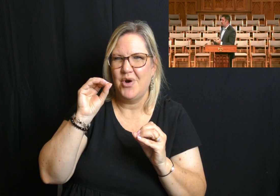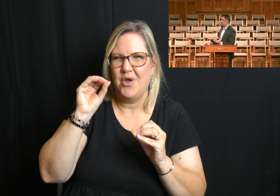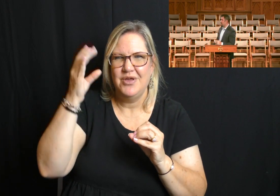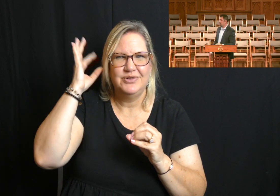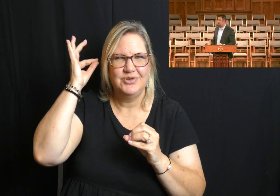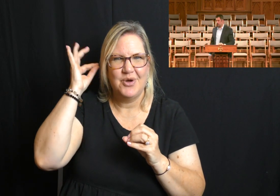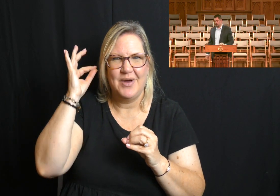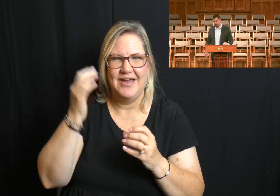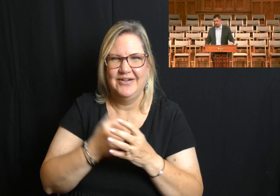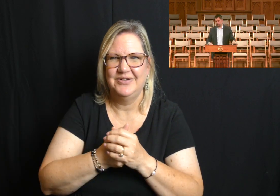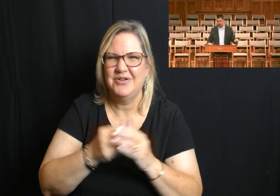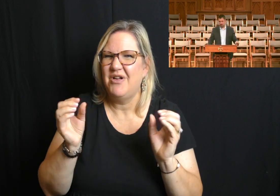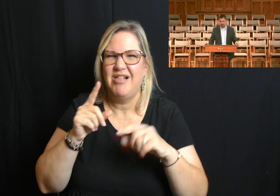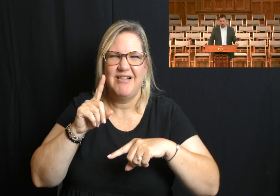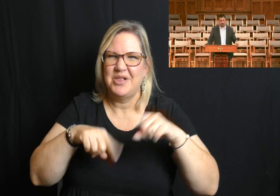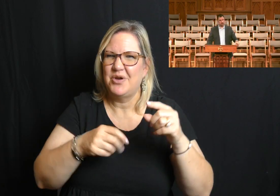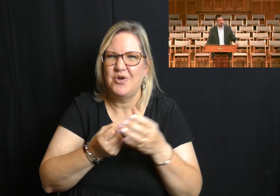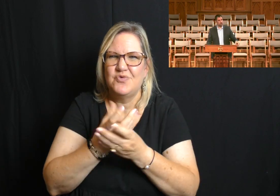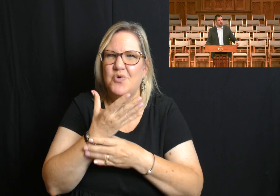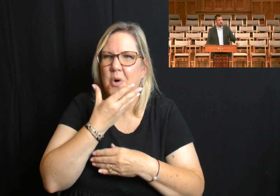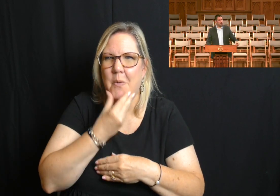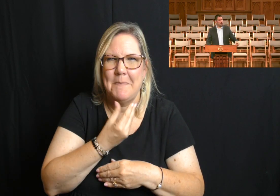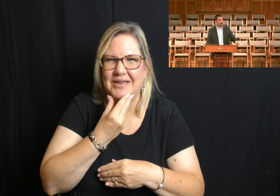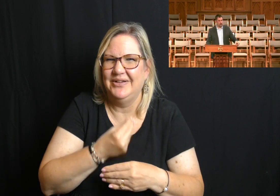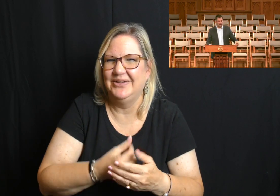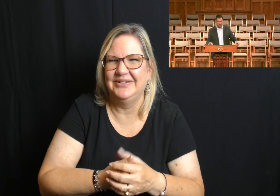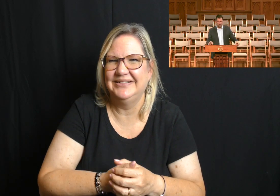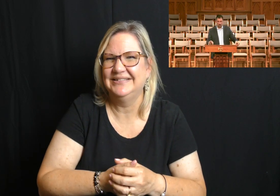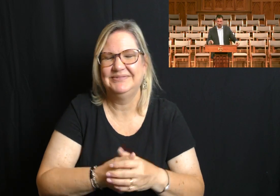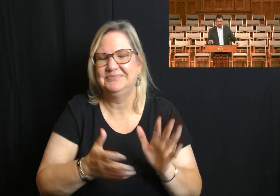Not everybody can grow a beard.